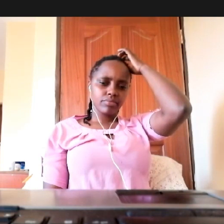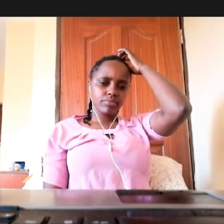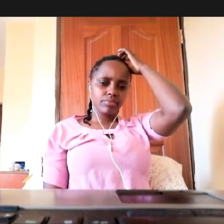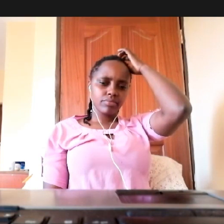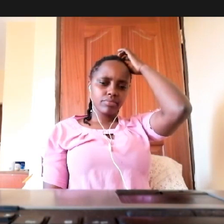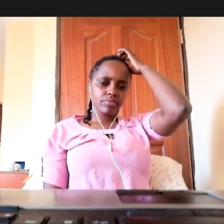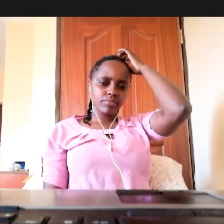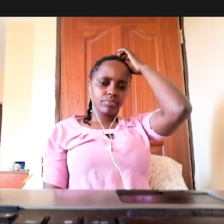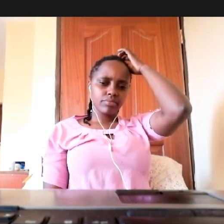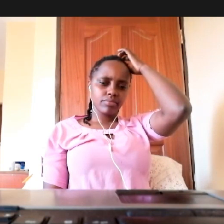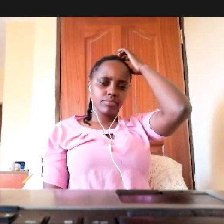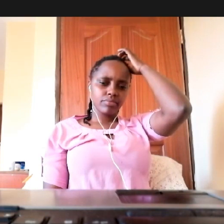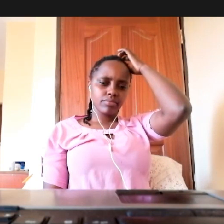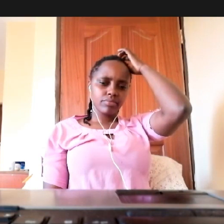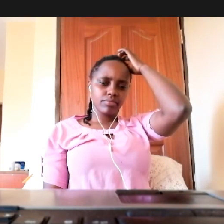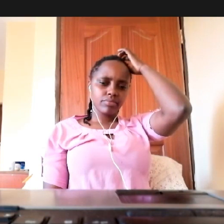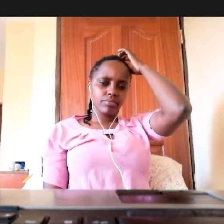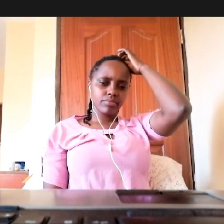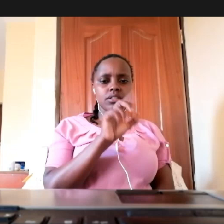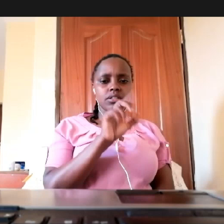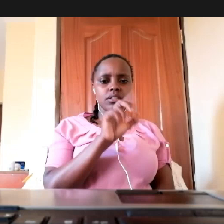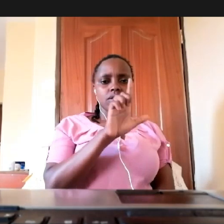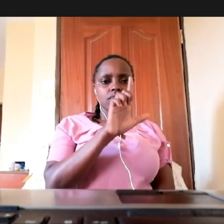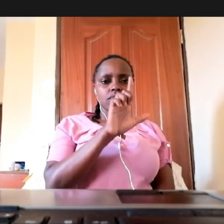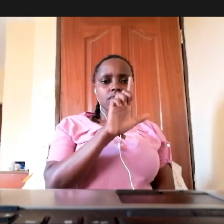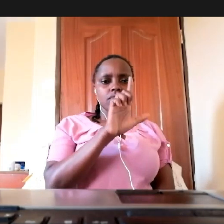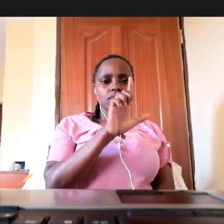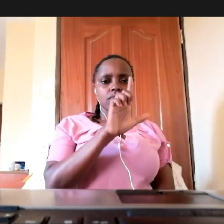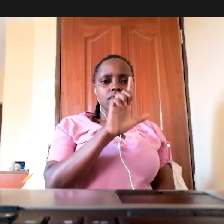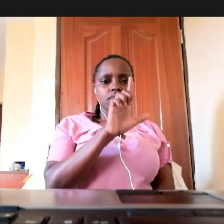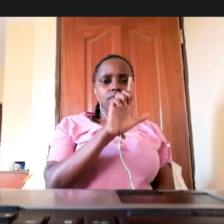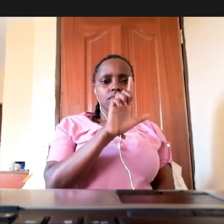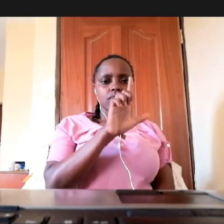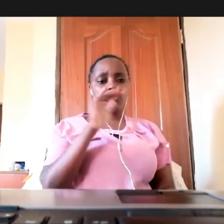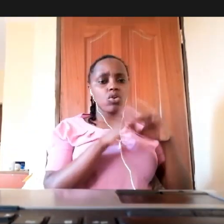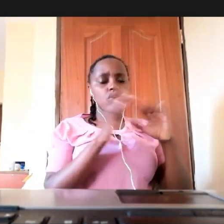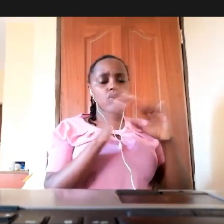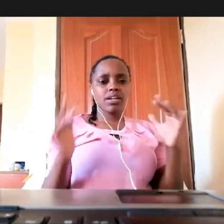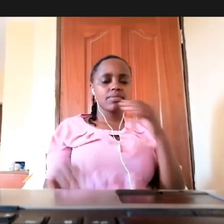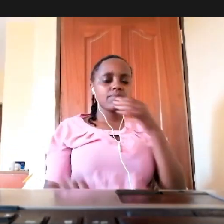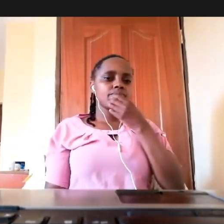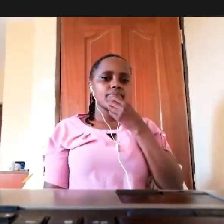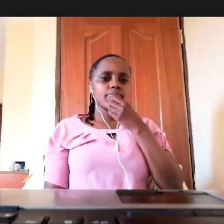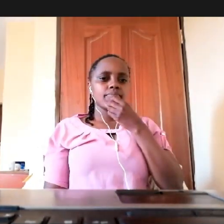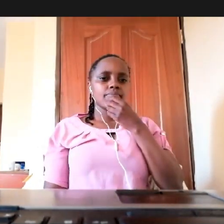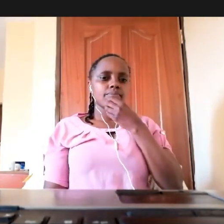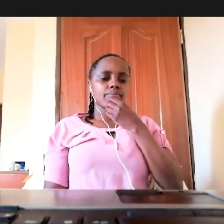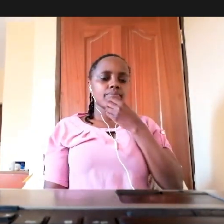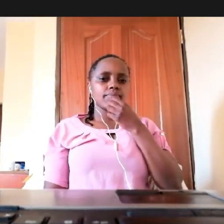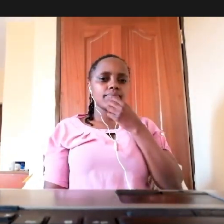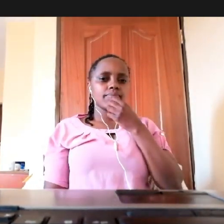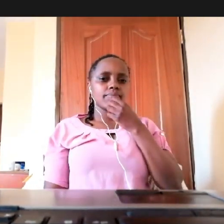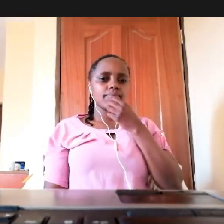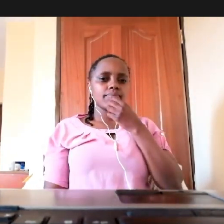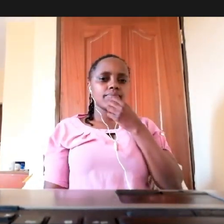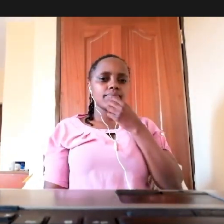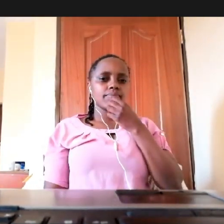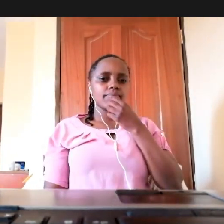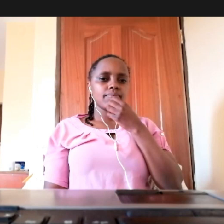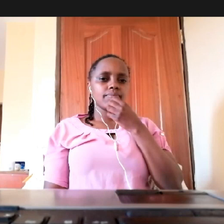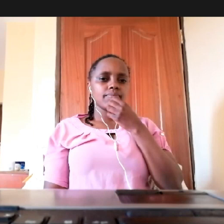Okay, we lost Edium at some point. I don't know whether she's still online, but okay. Can you hear me now,